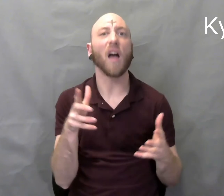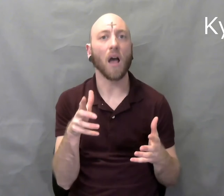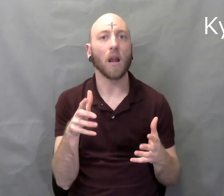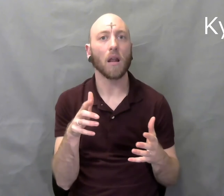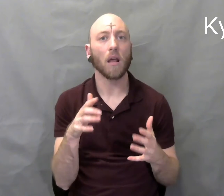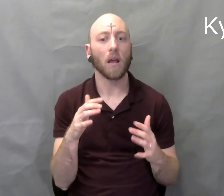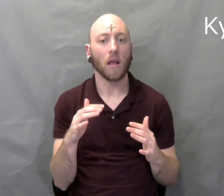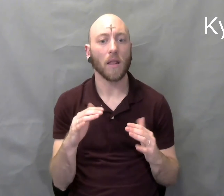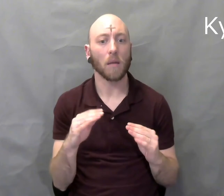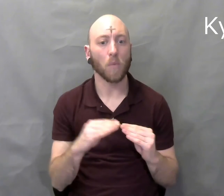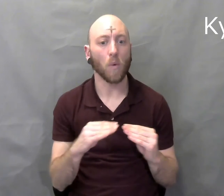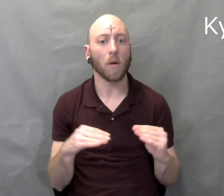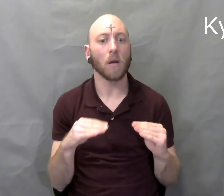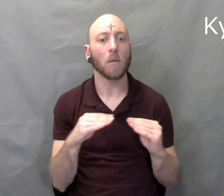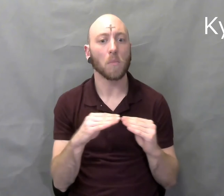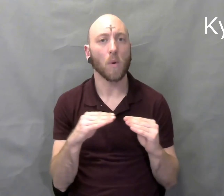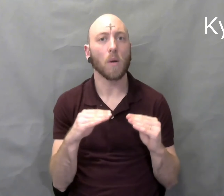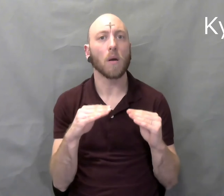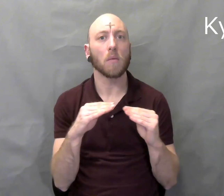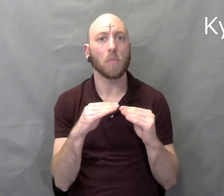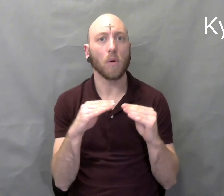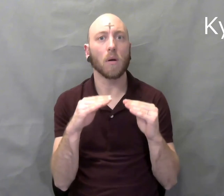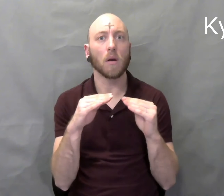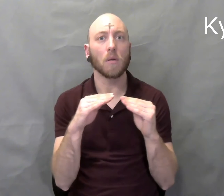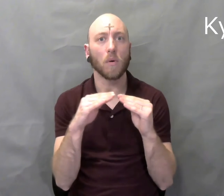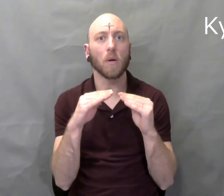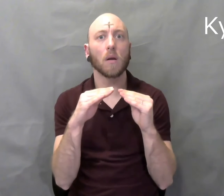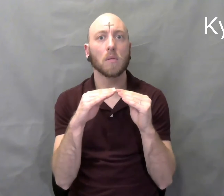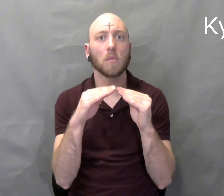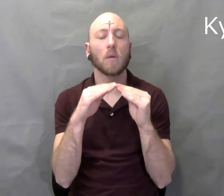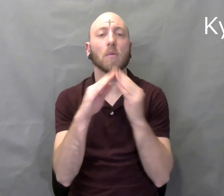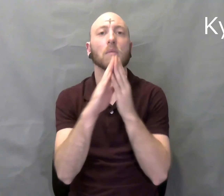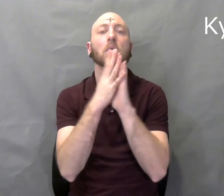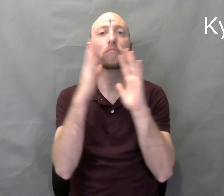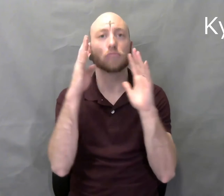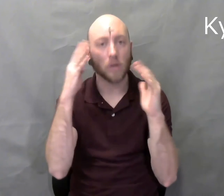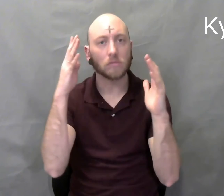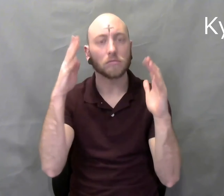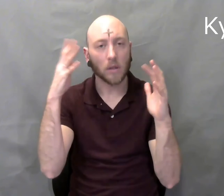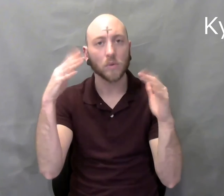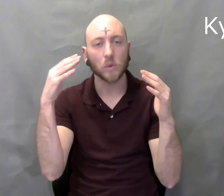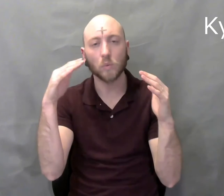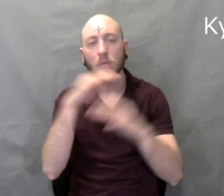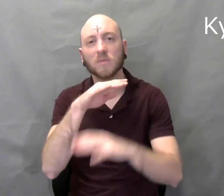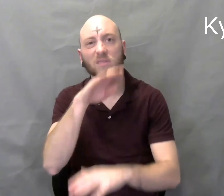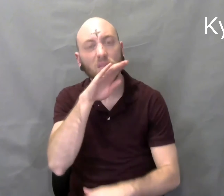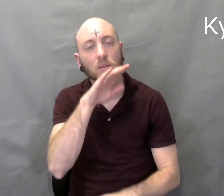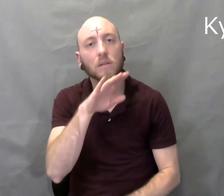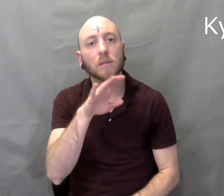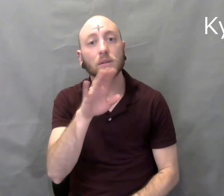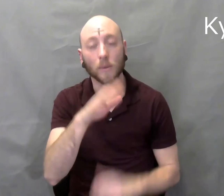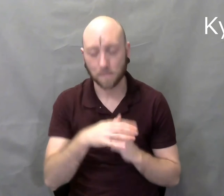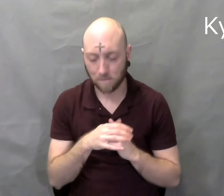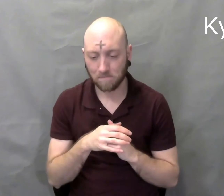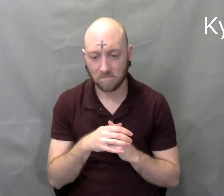and crazier. And it was really frustrating. So I found out my vicious